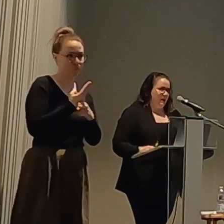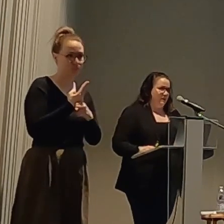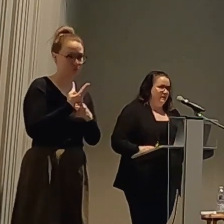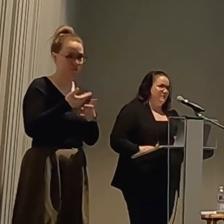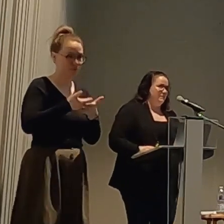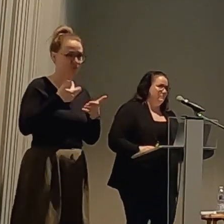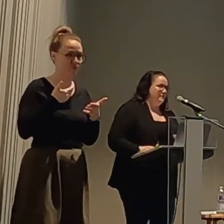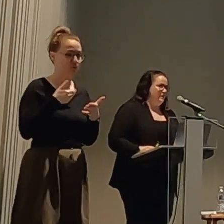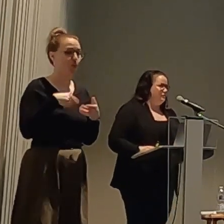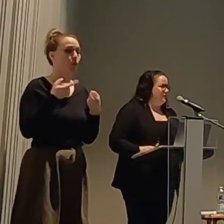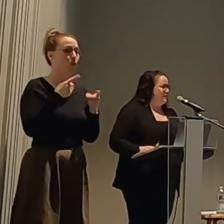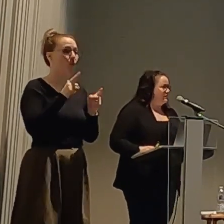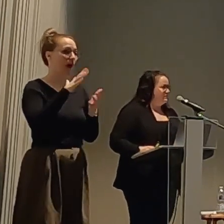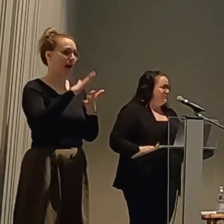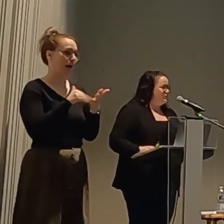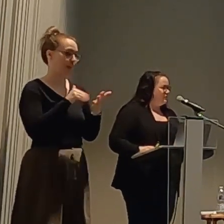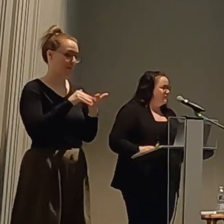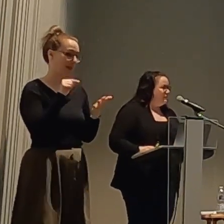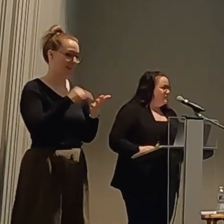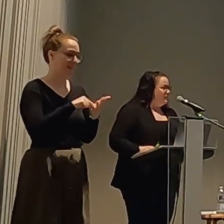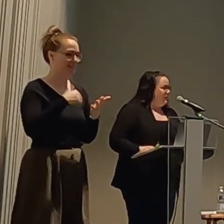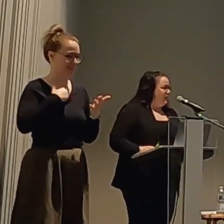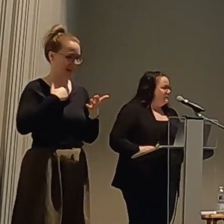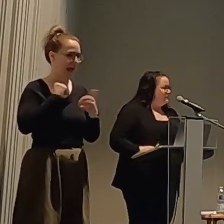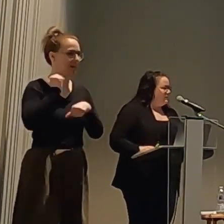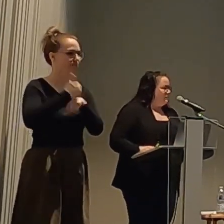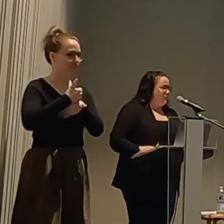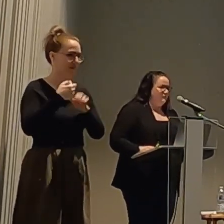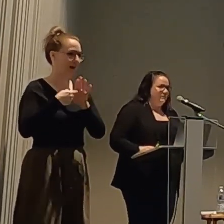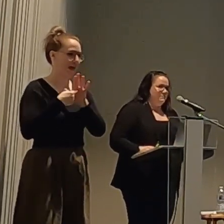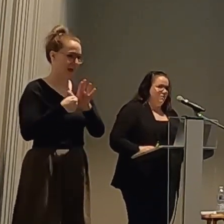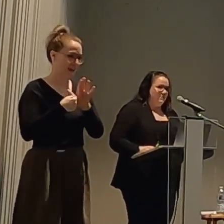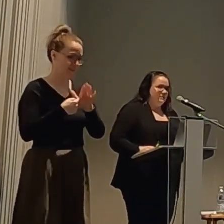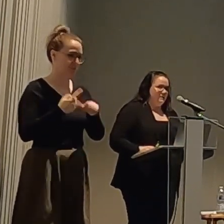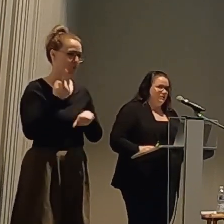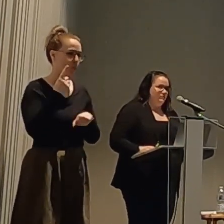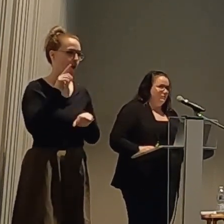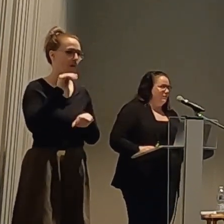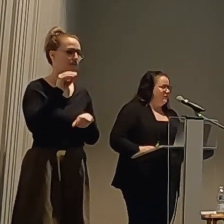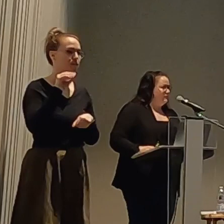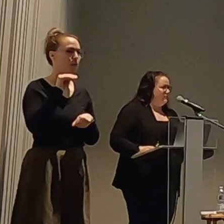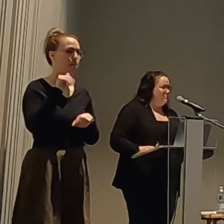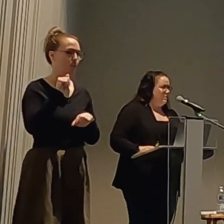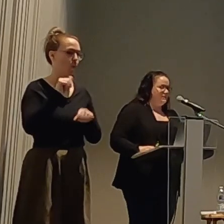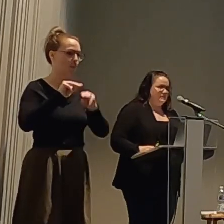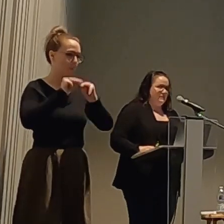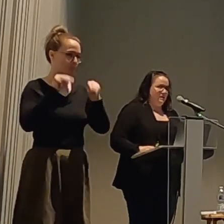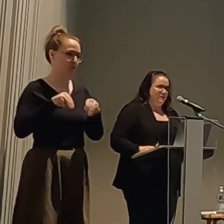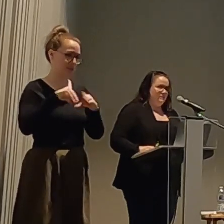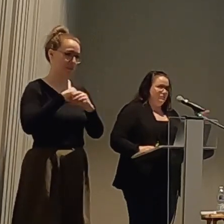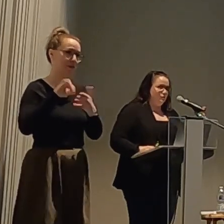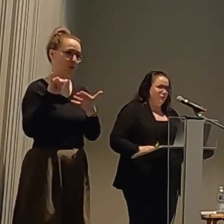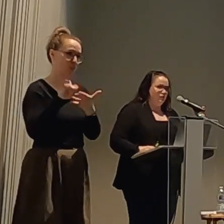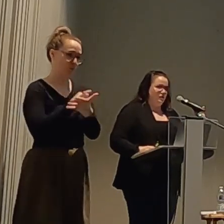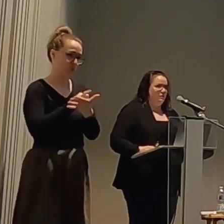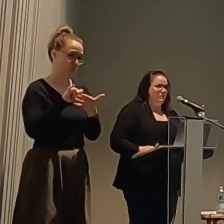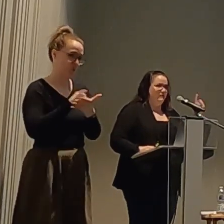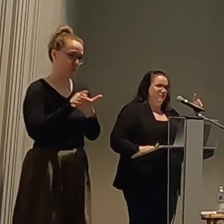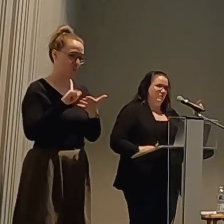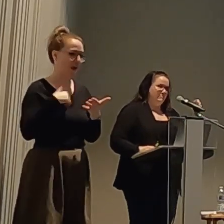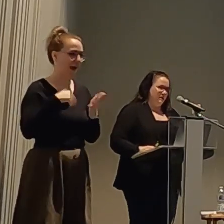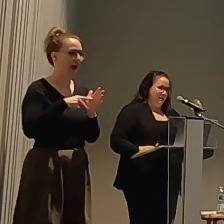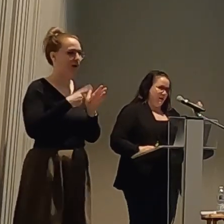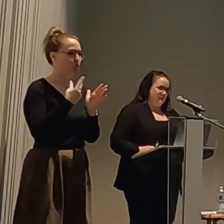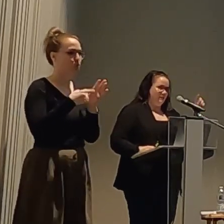she was painting this, there was actually an exhibition at one of the MoMAs in New York that was a dual show